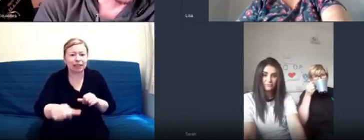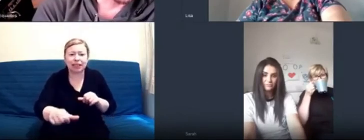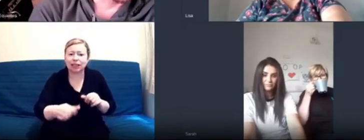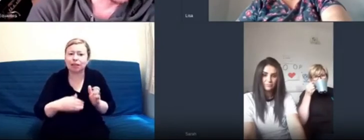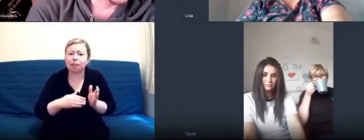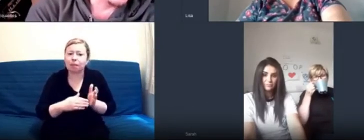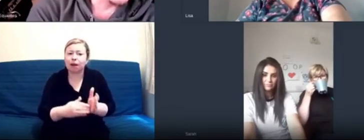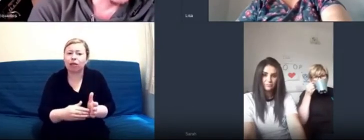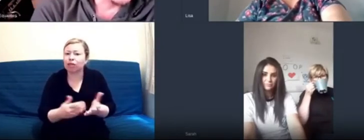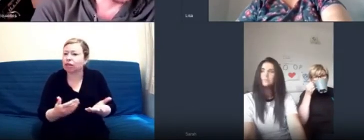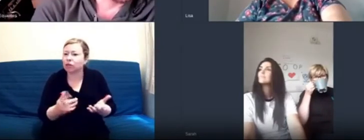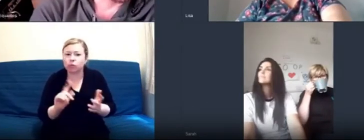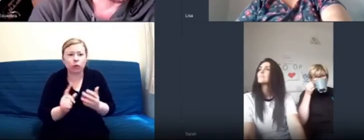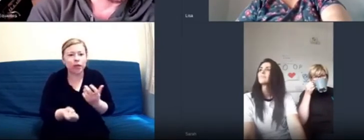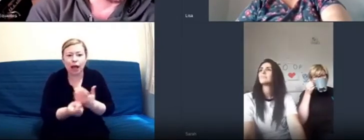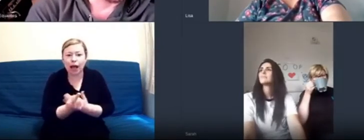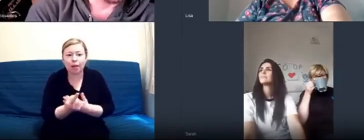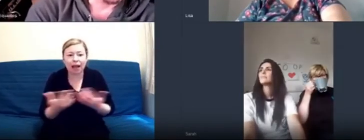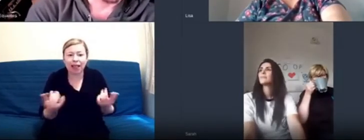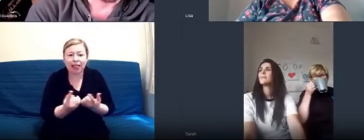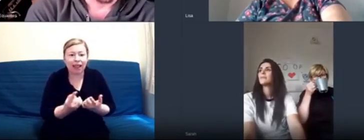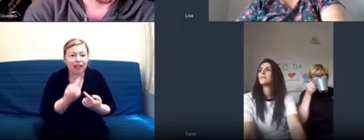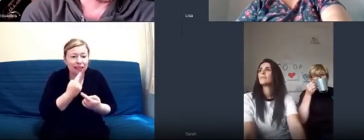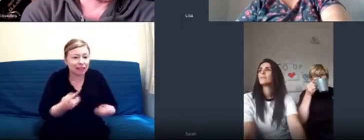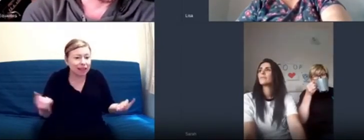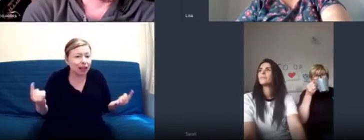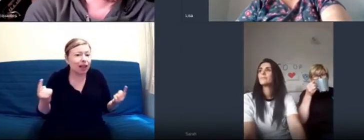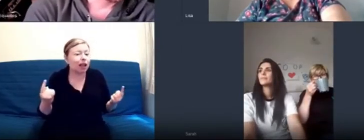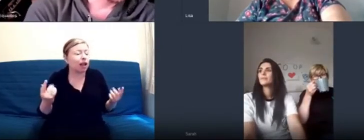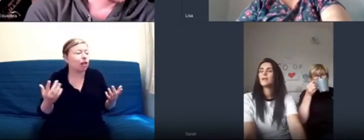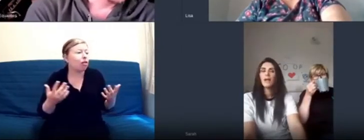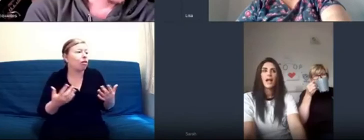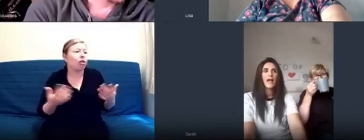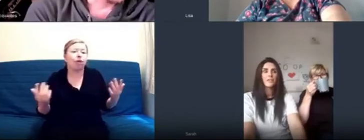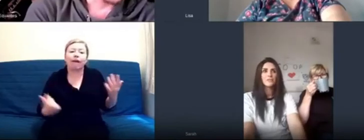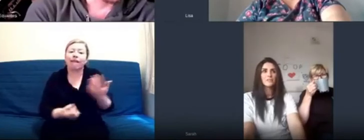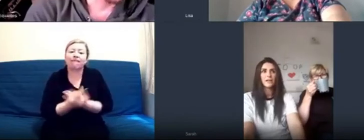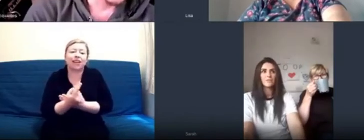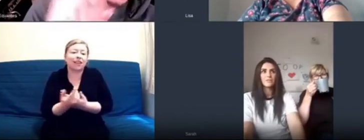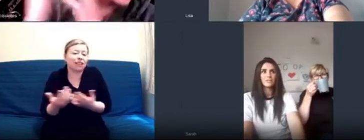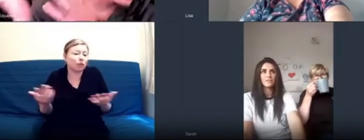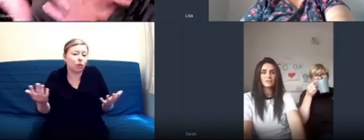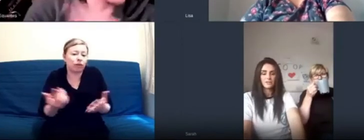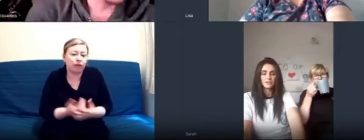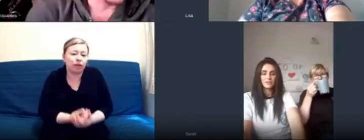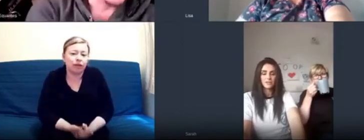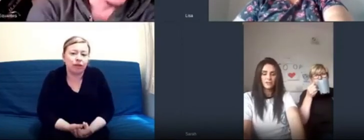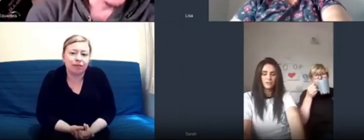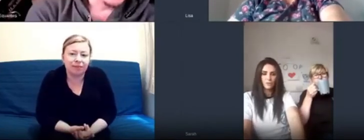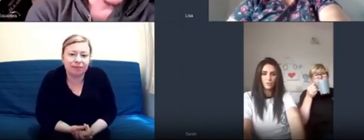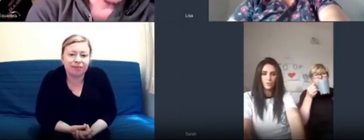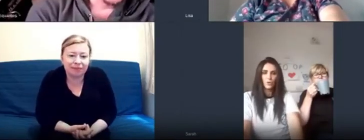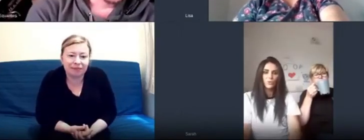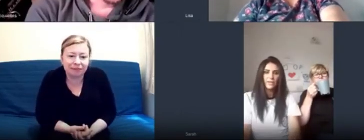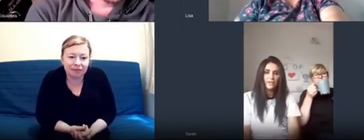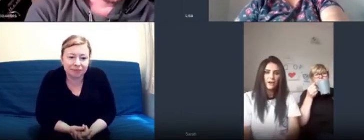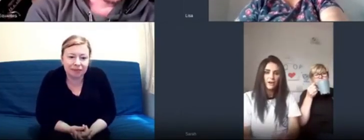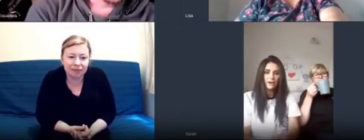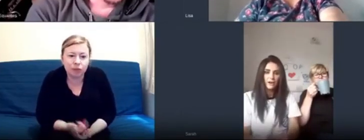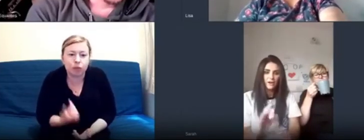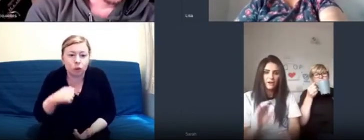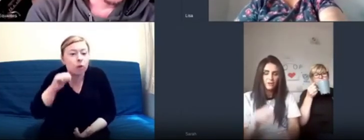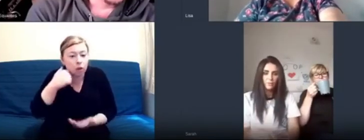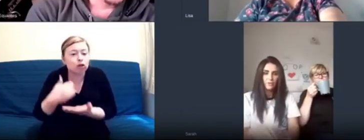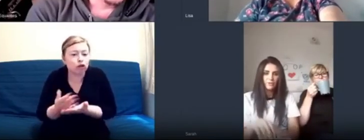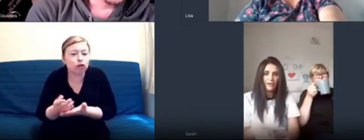anything you'd like to share as a message, any links, any posters, any calls, anything like that? We'll share it for you.